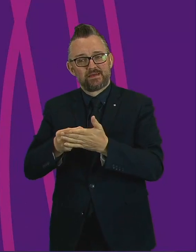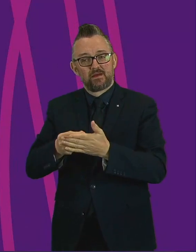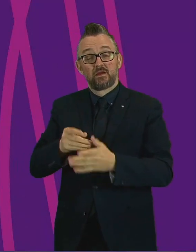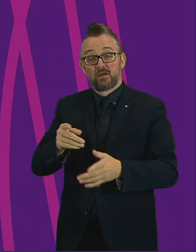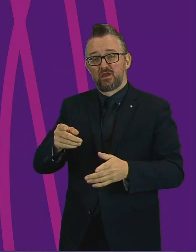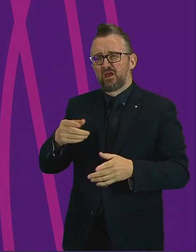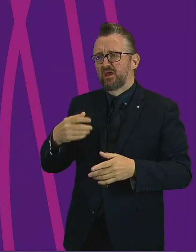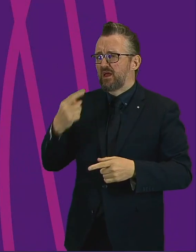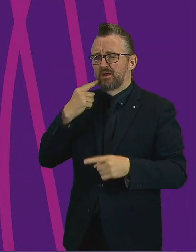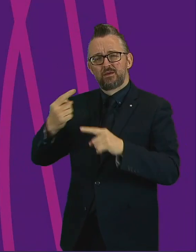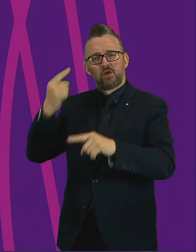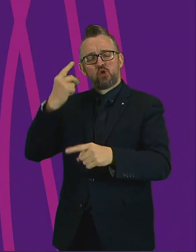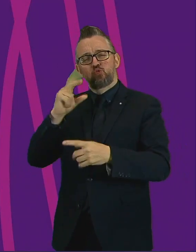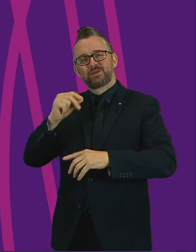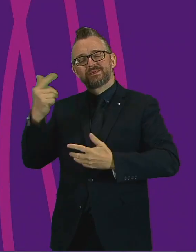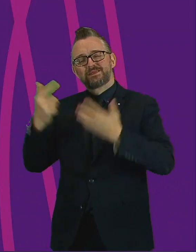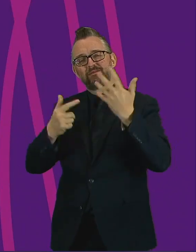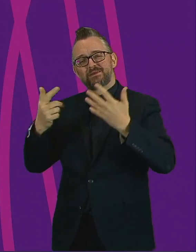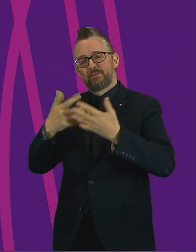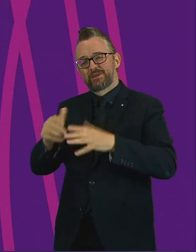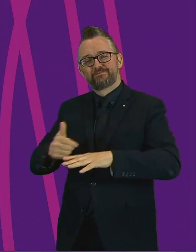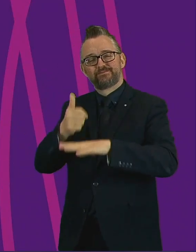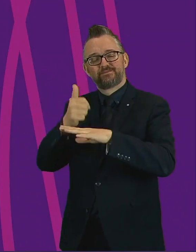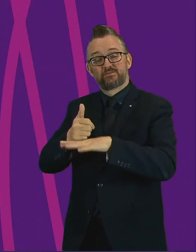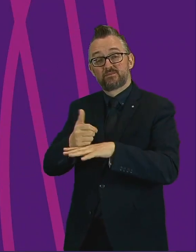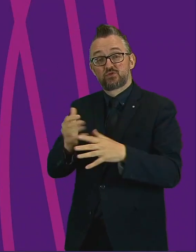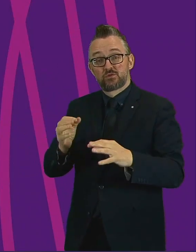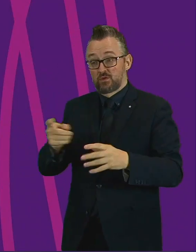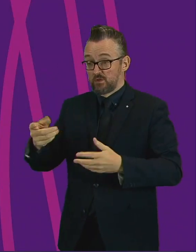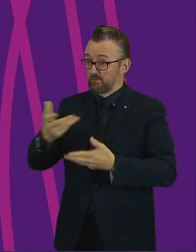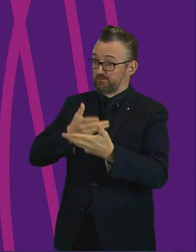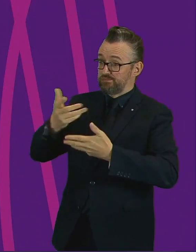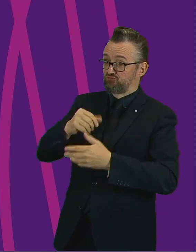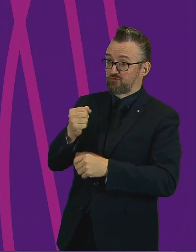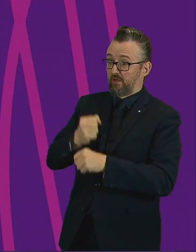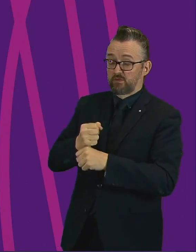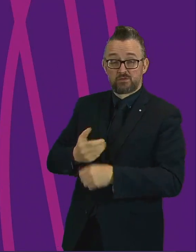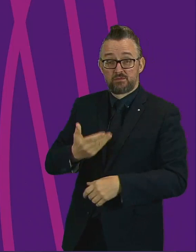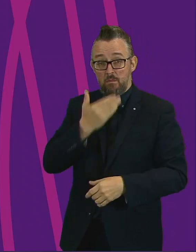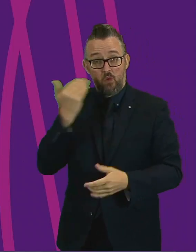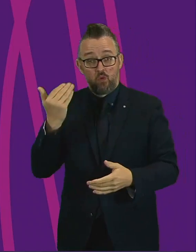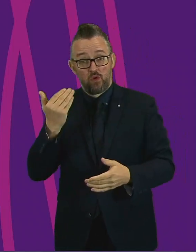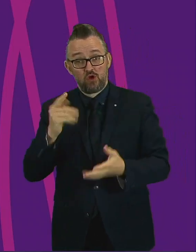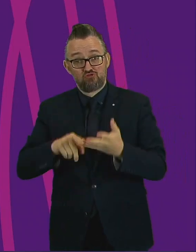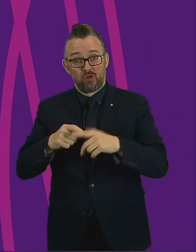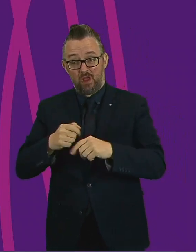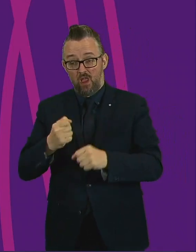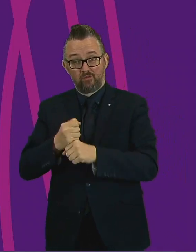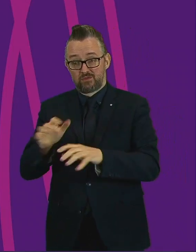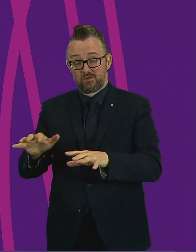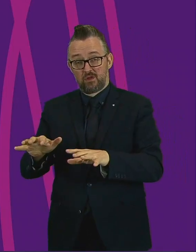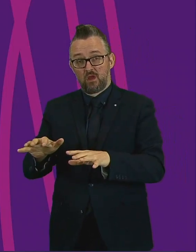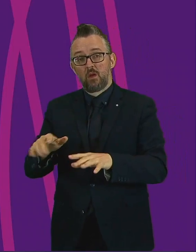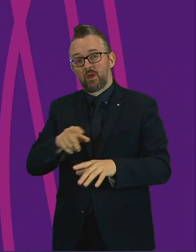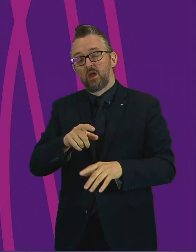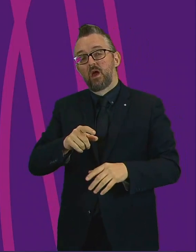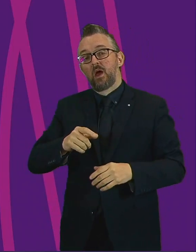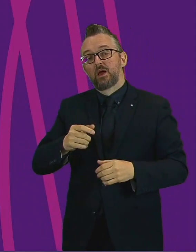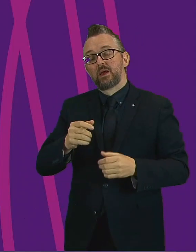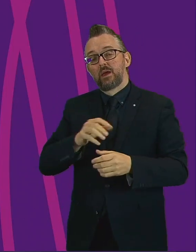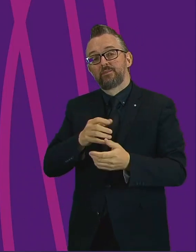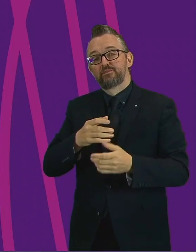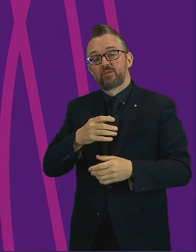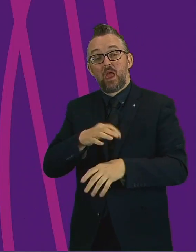April 2017, at the time with no consultation with the Scottish Government, despite, of course, apprenticeships and skills being devolved.